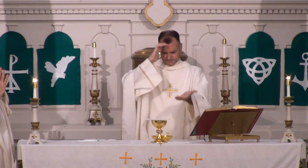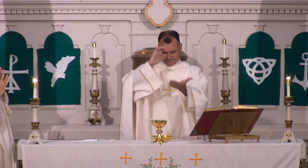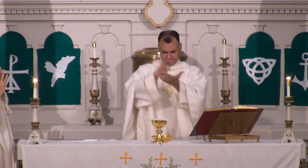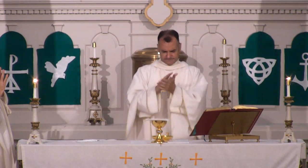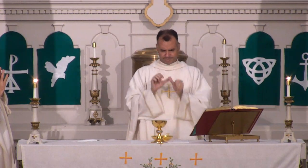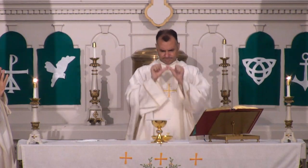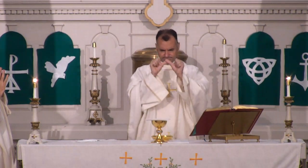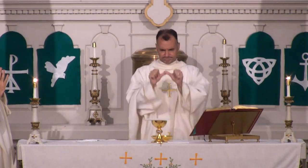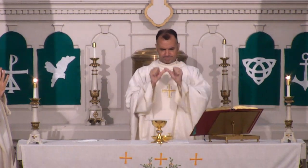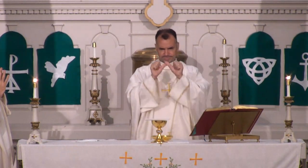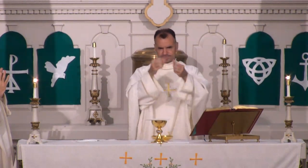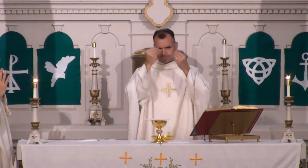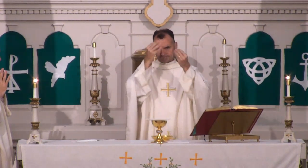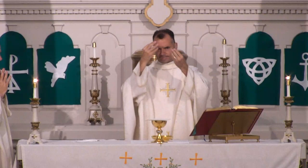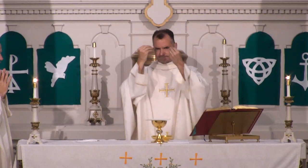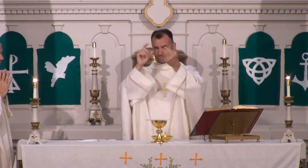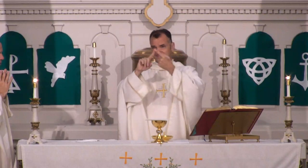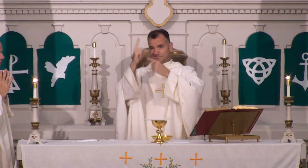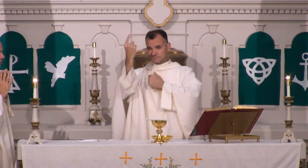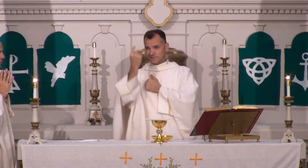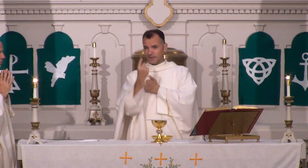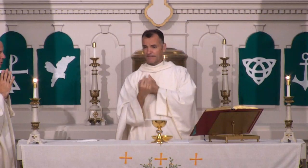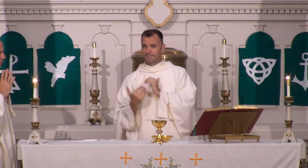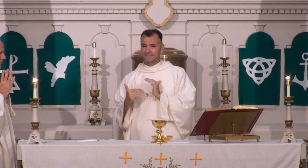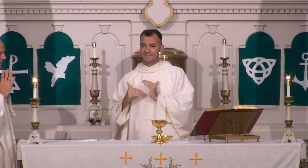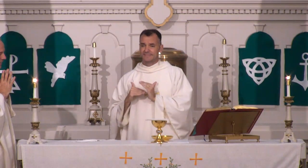your resurrection until you come again.